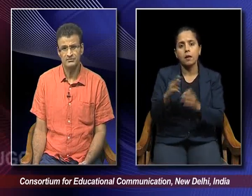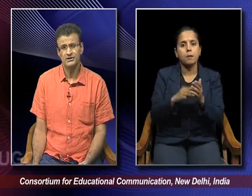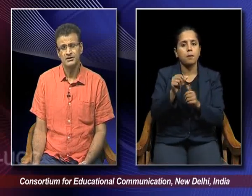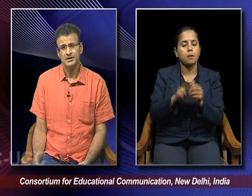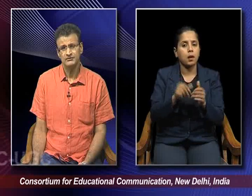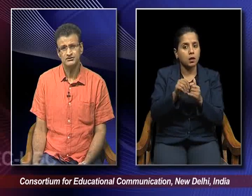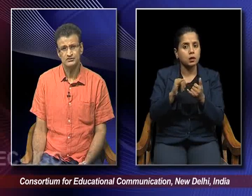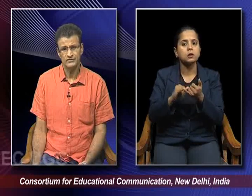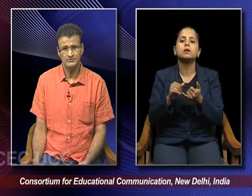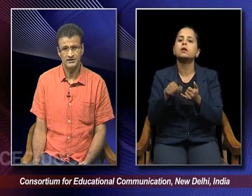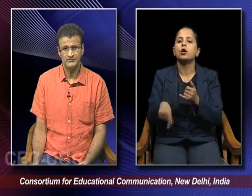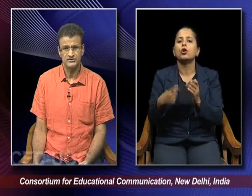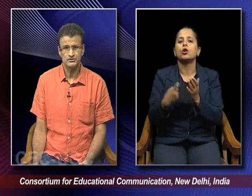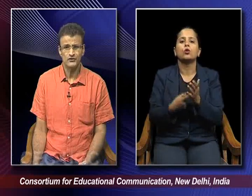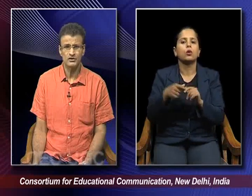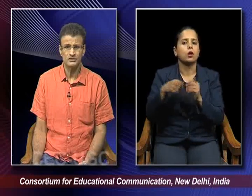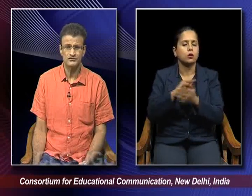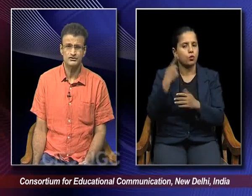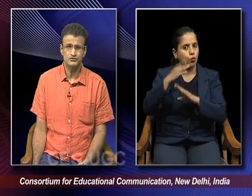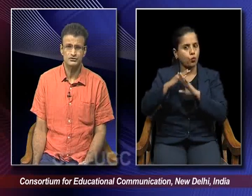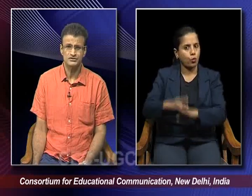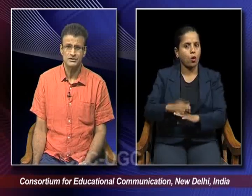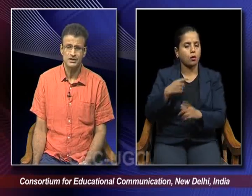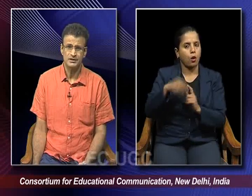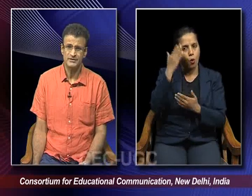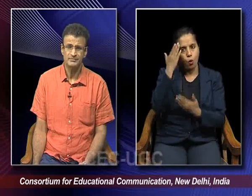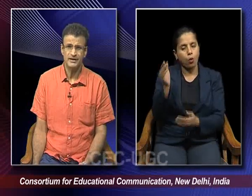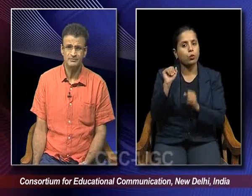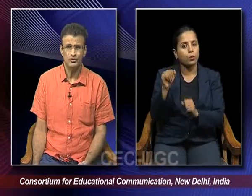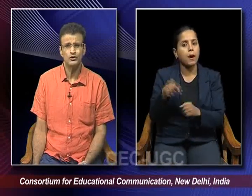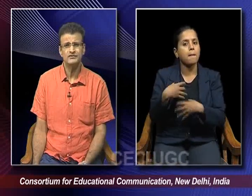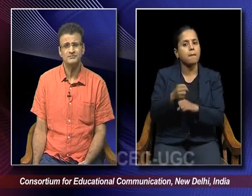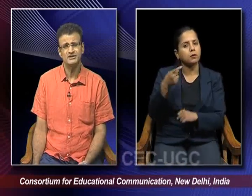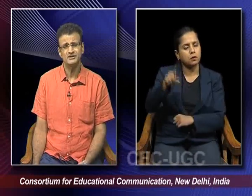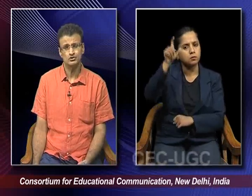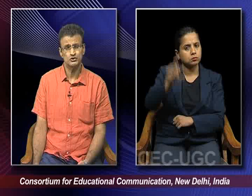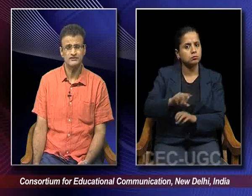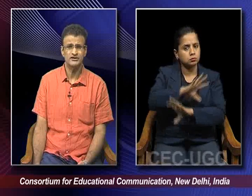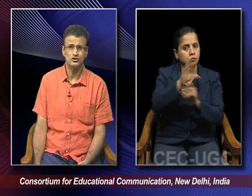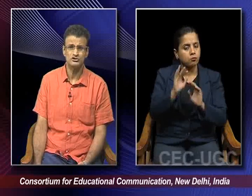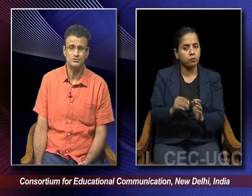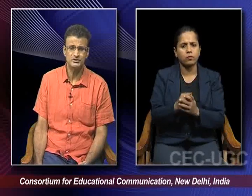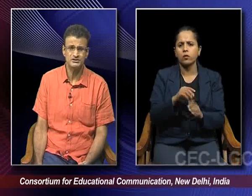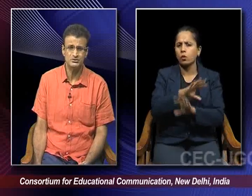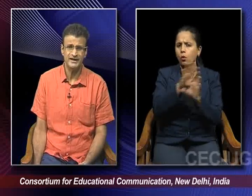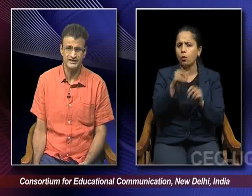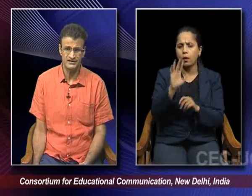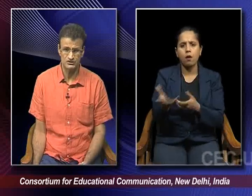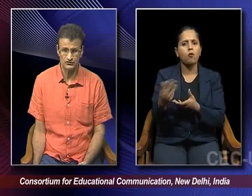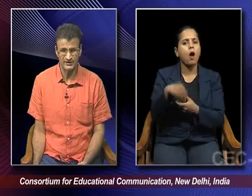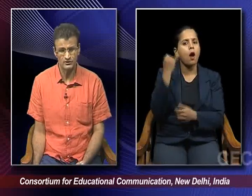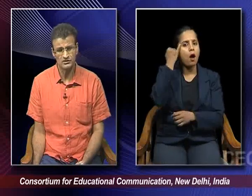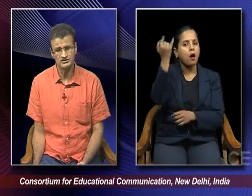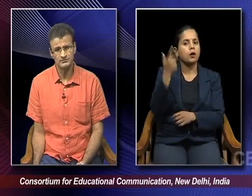Rakshanam, which was a film in defense of honor, which was made by him. All of them, they also in a way contributed to the ideas